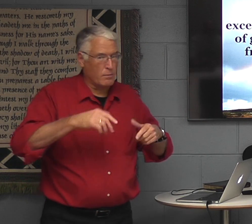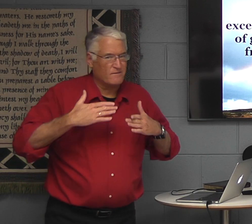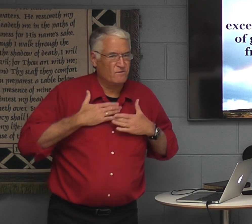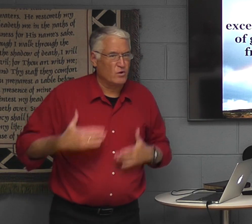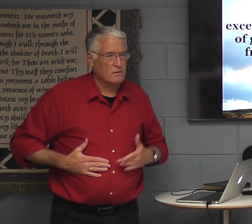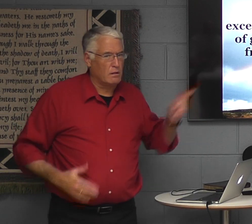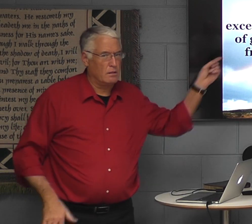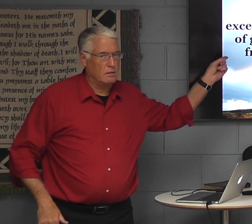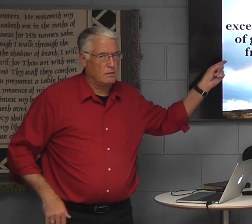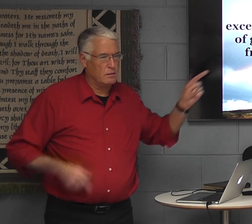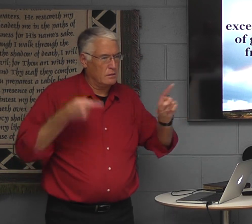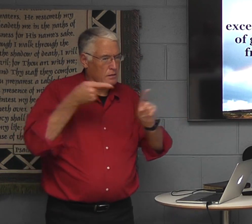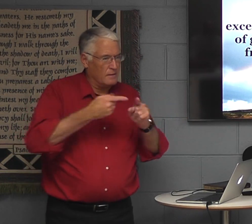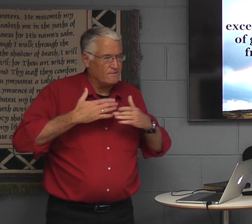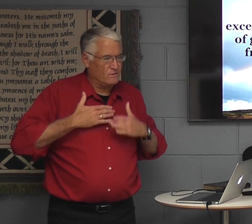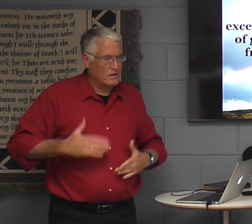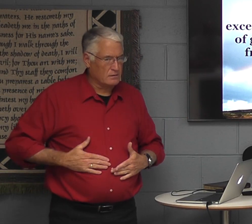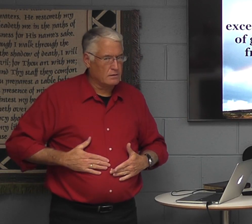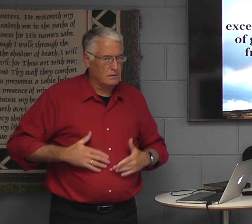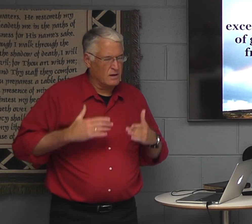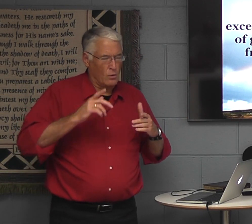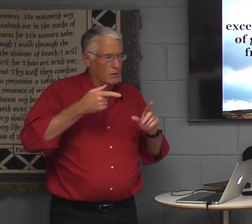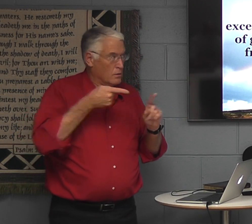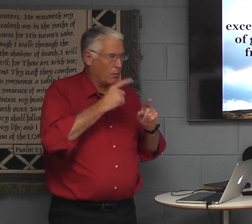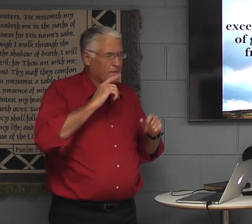People were talking about spiritual death. This was talking about a physical death.